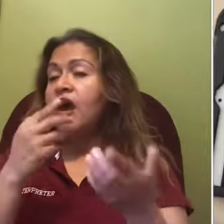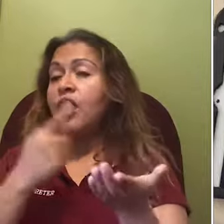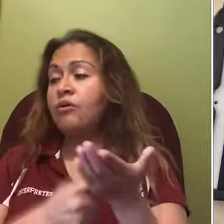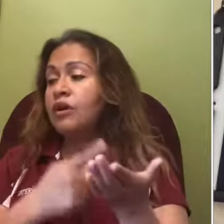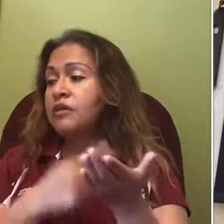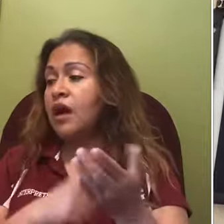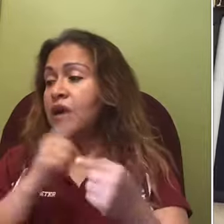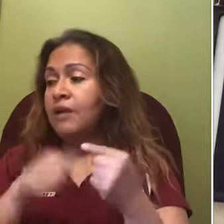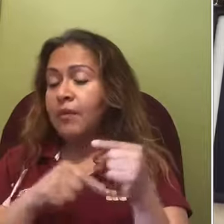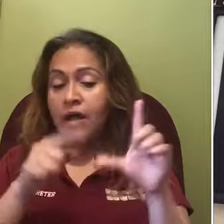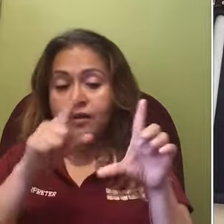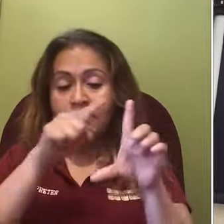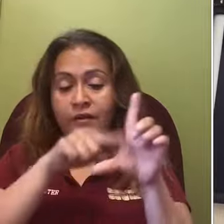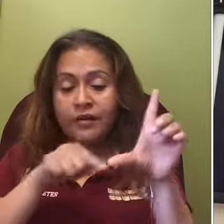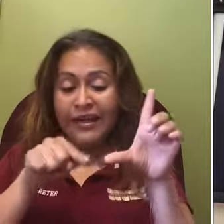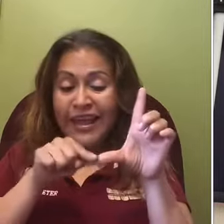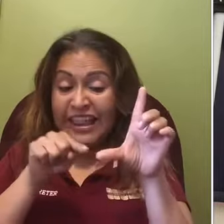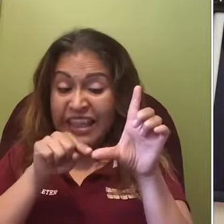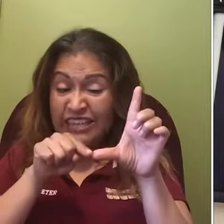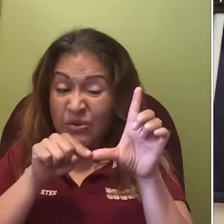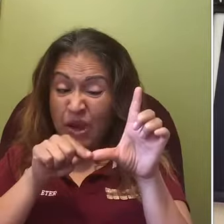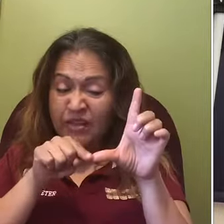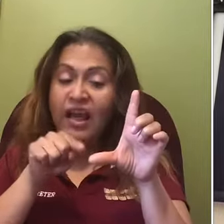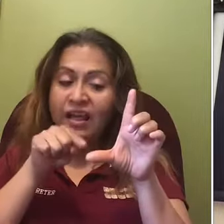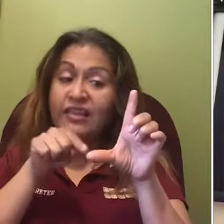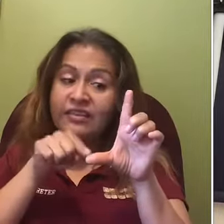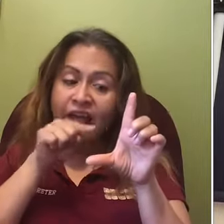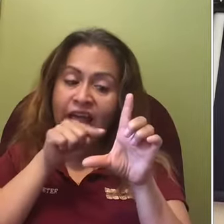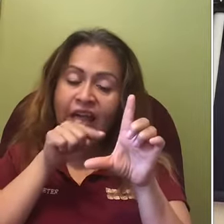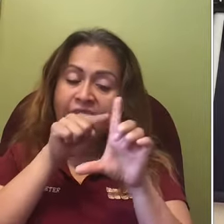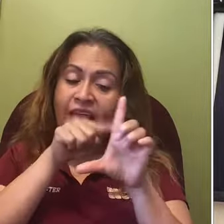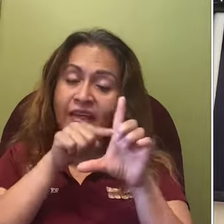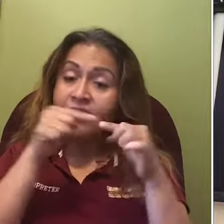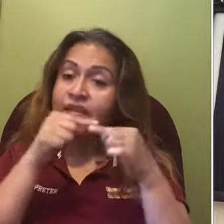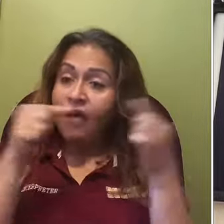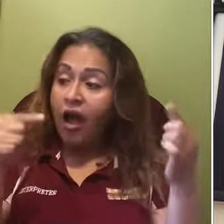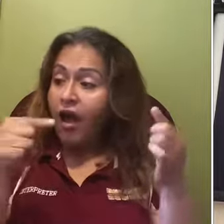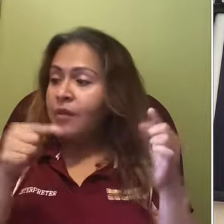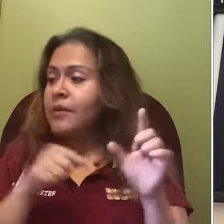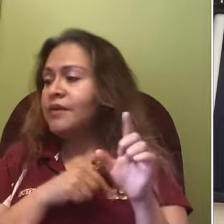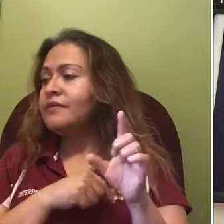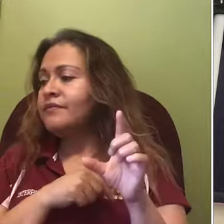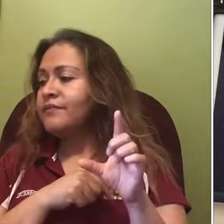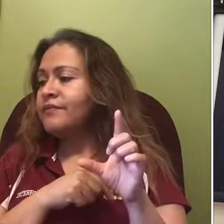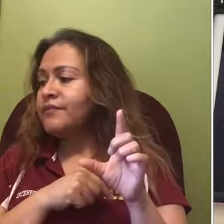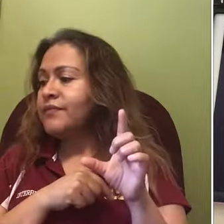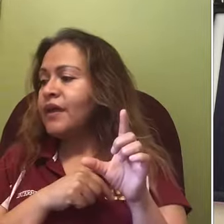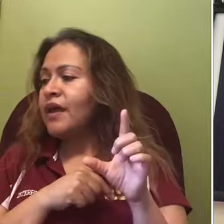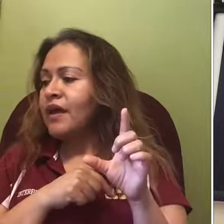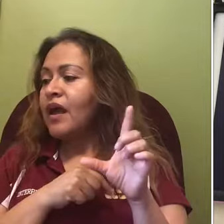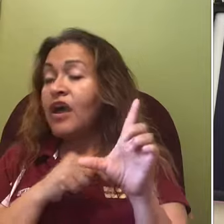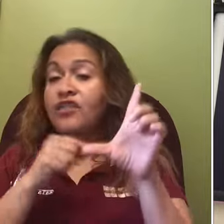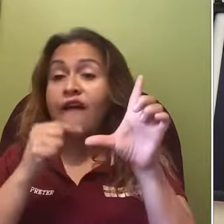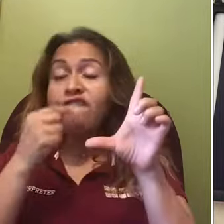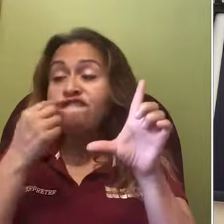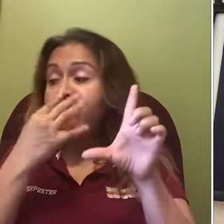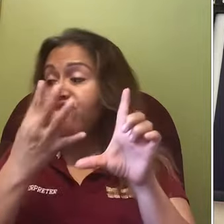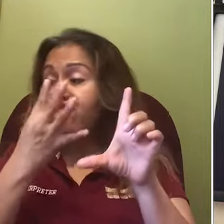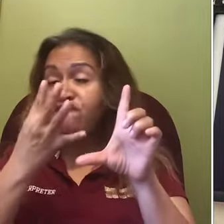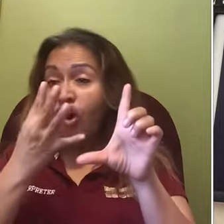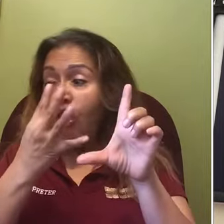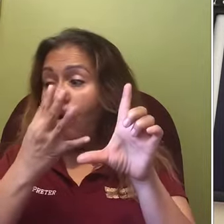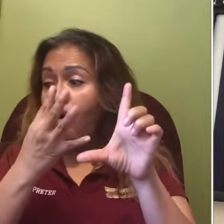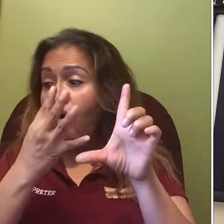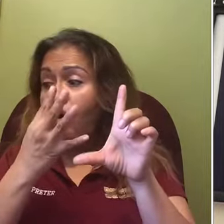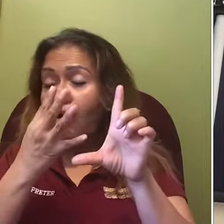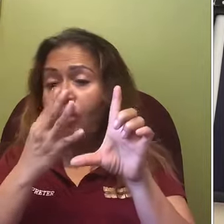about this angle, this side is opposite to it. When you talk about this angle, this 4 side is adjacent to it. It's one of the sides that kind